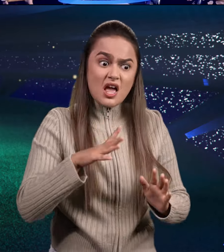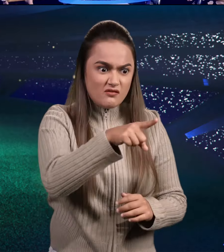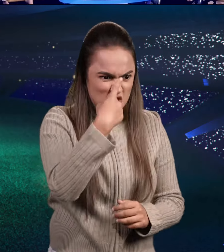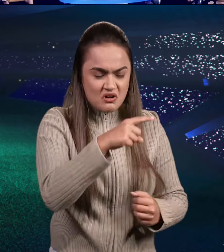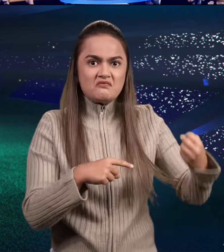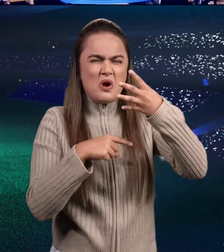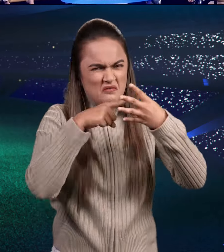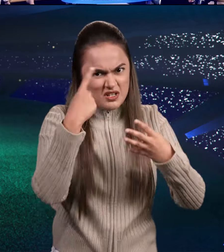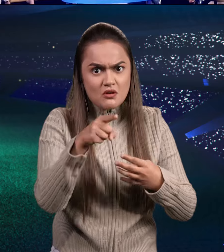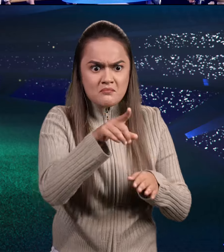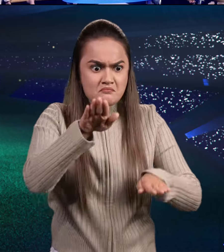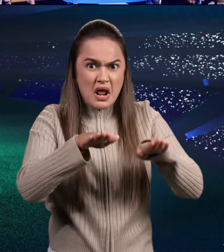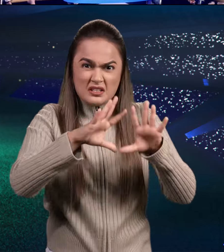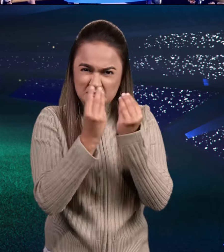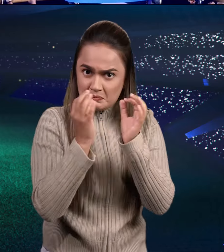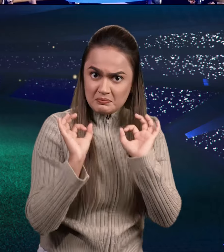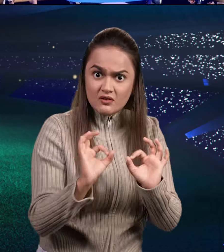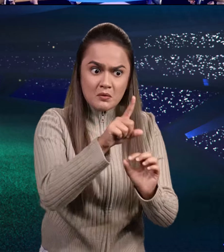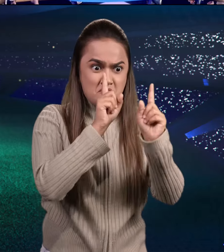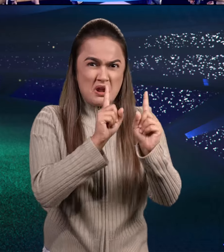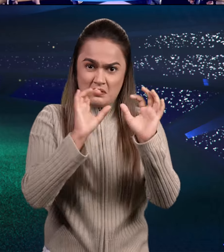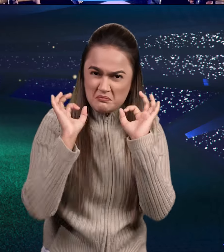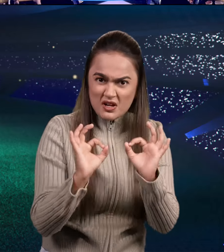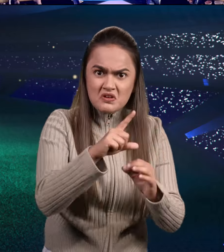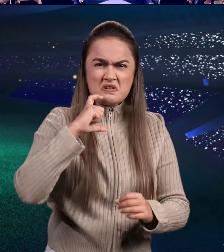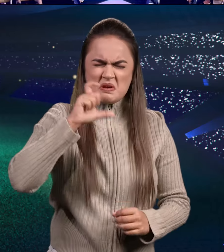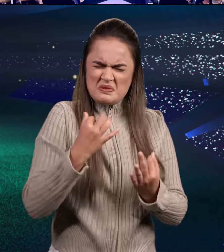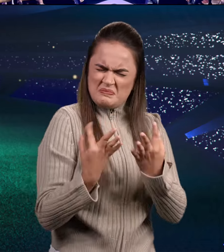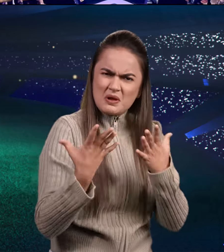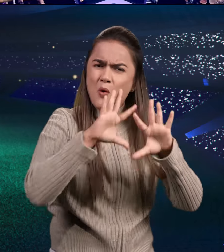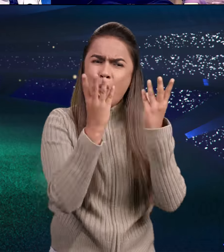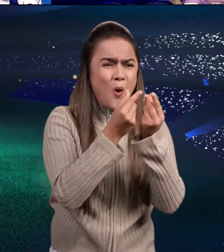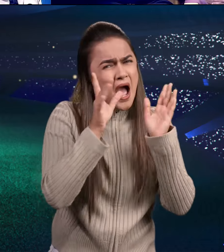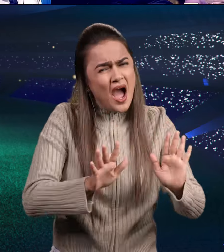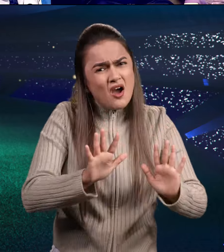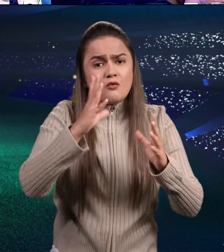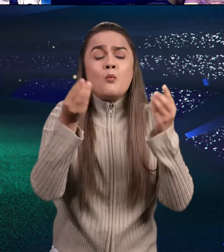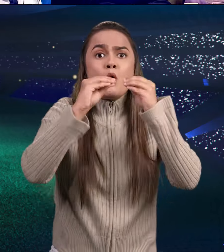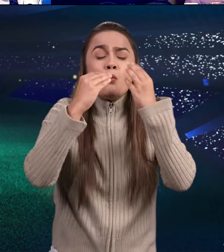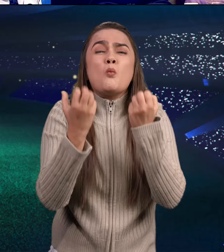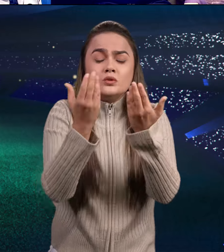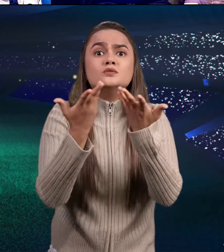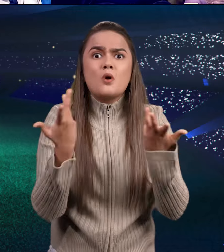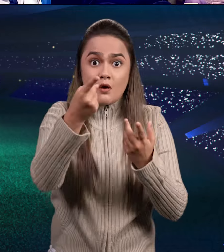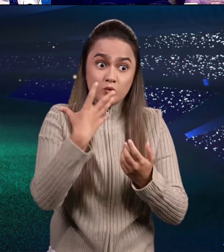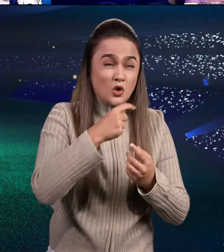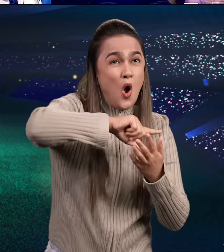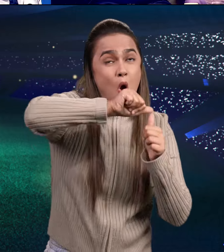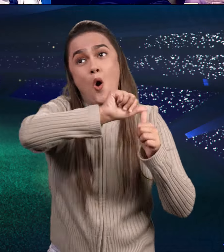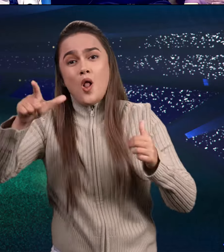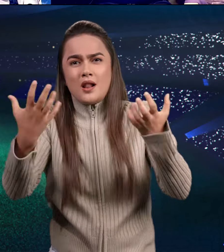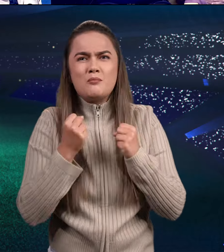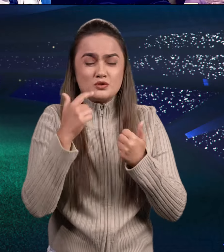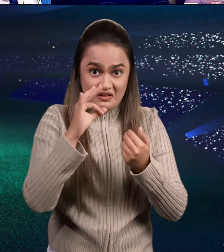Everybody will feel that they deserve to do that. They have balance. They have a great mentor. They have a superb captain. They have everybody in form. And what do you want,